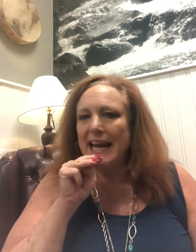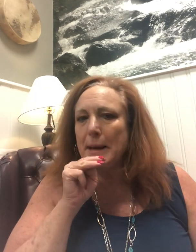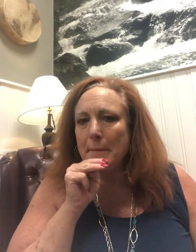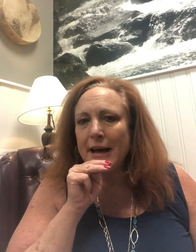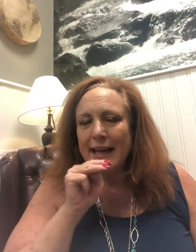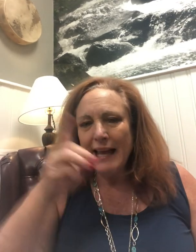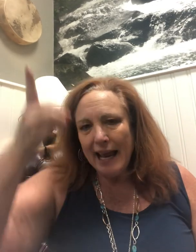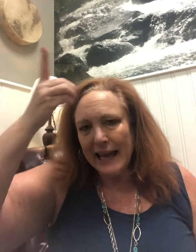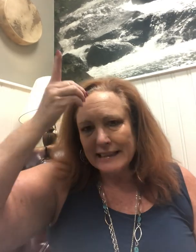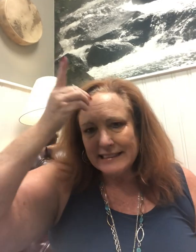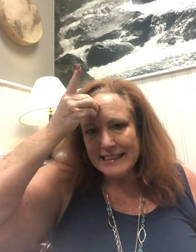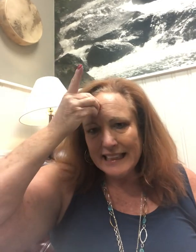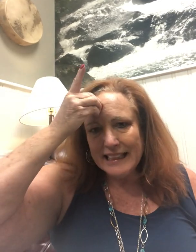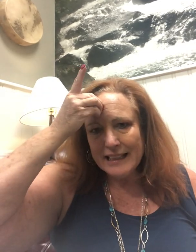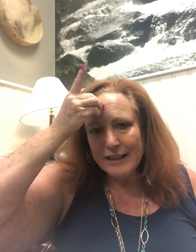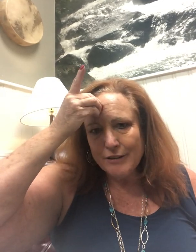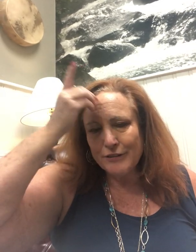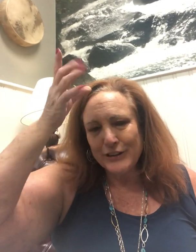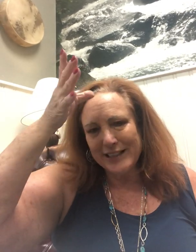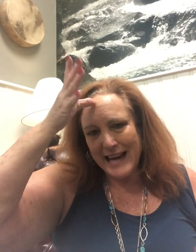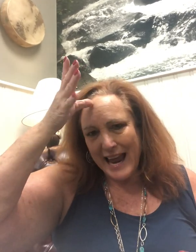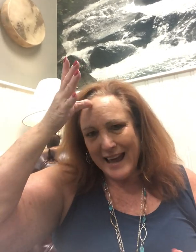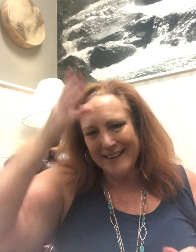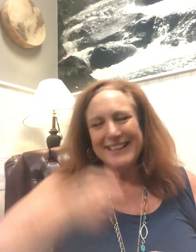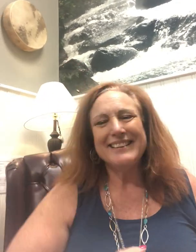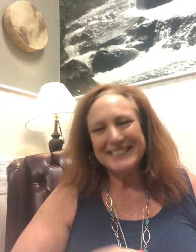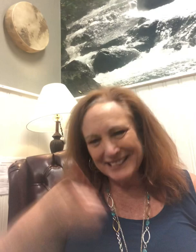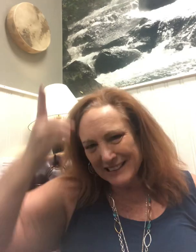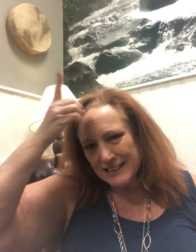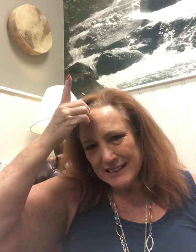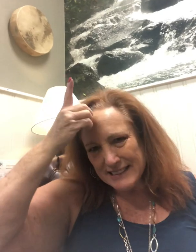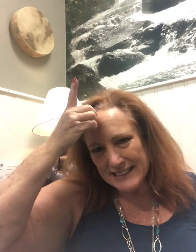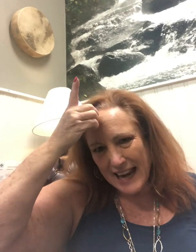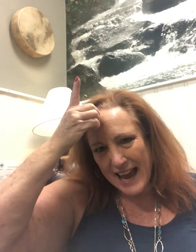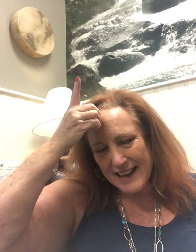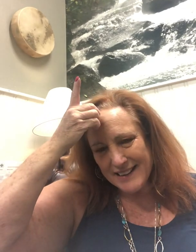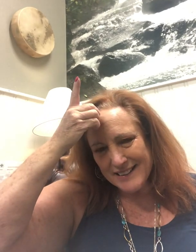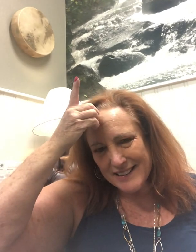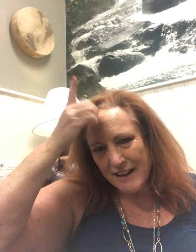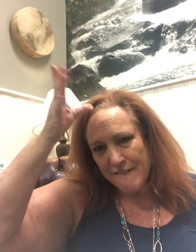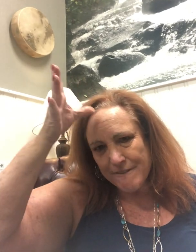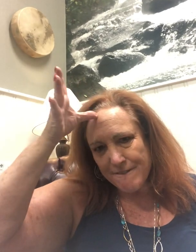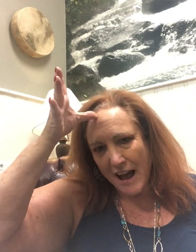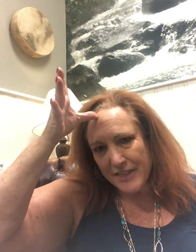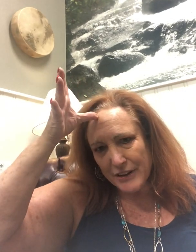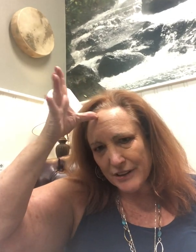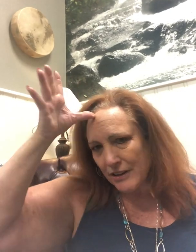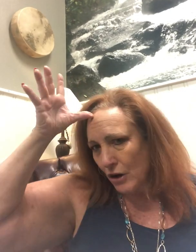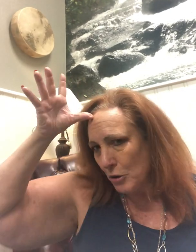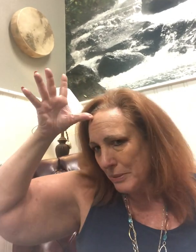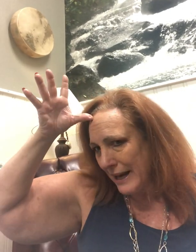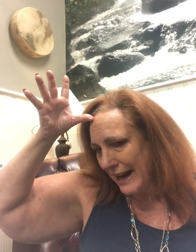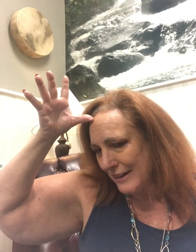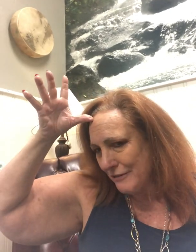M, and D for dad. Dad, father, open hand